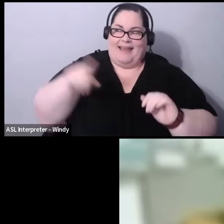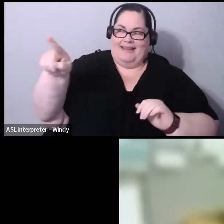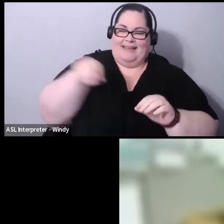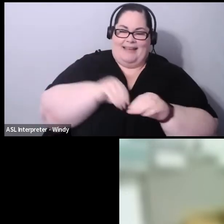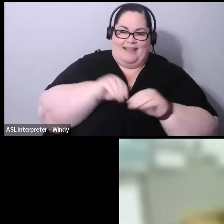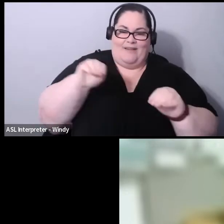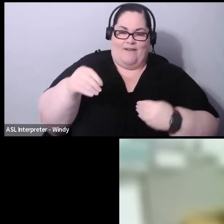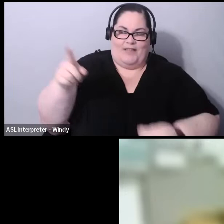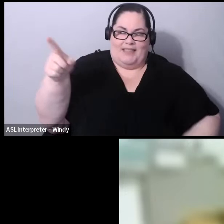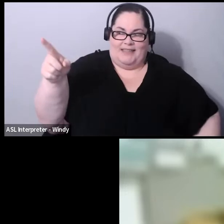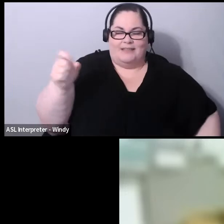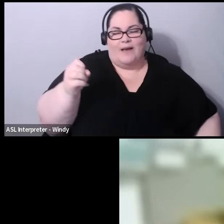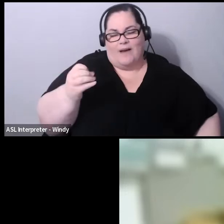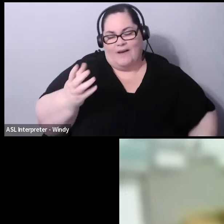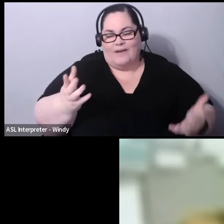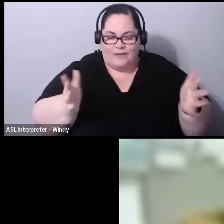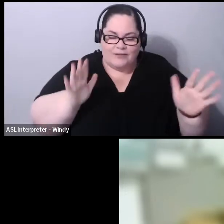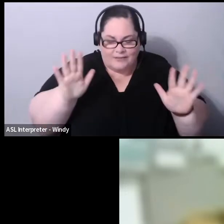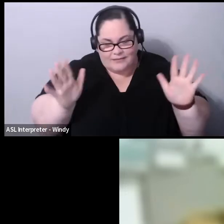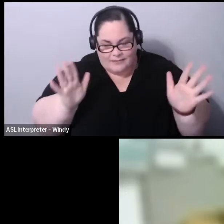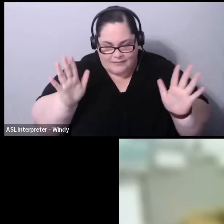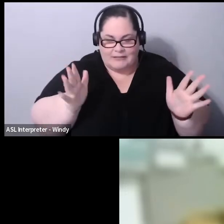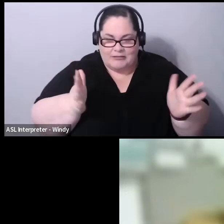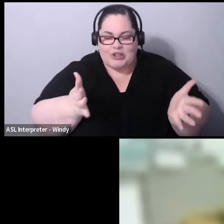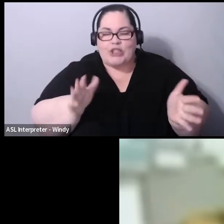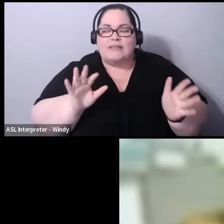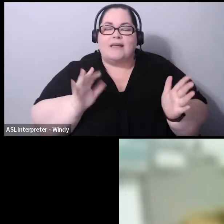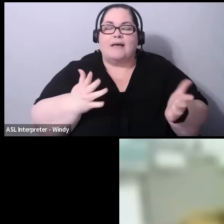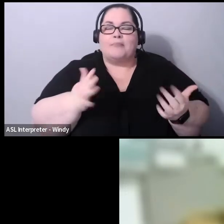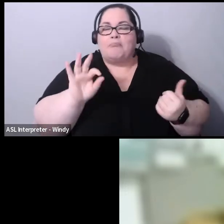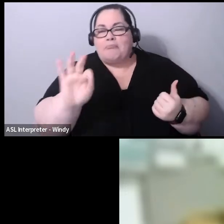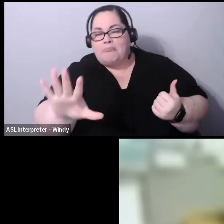office. So just a